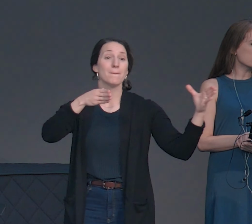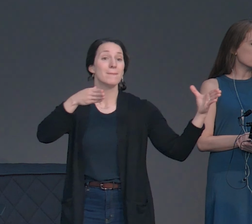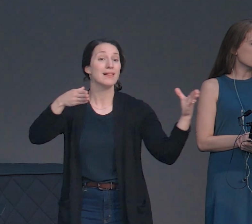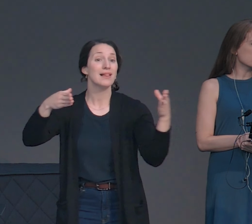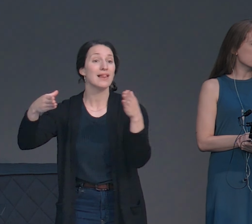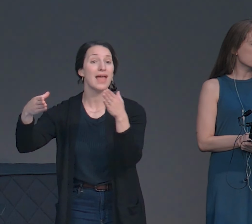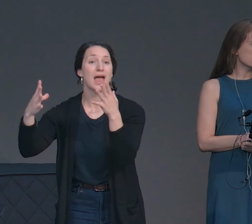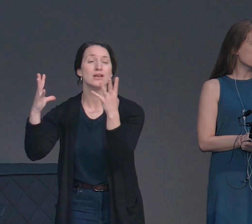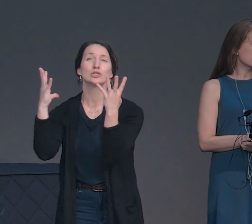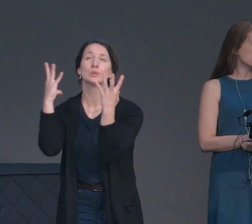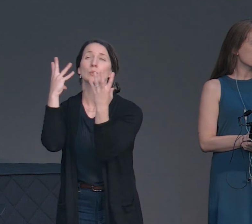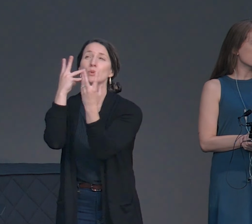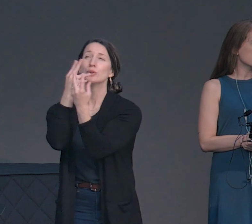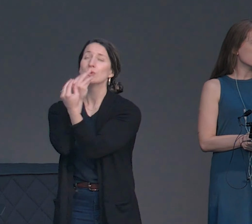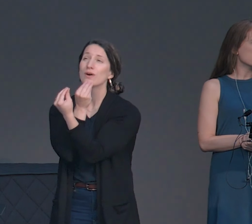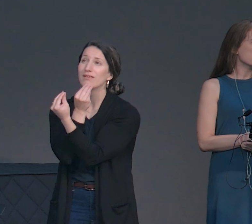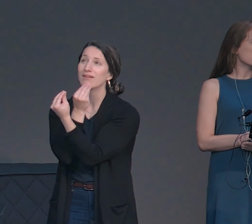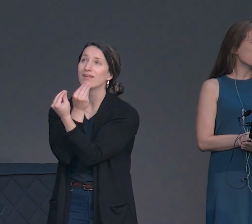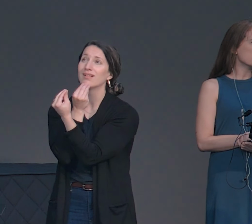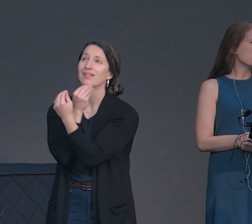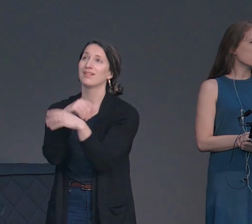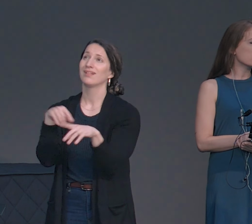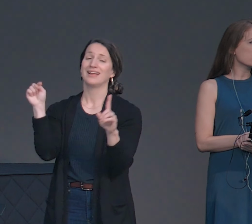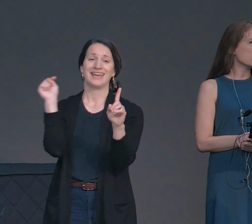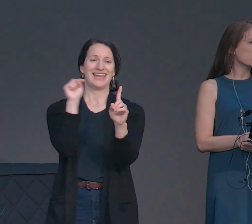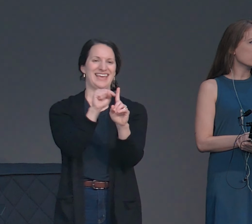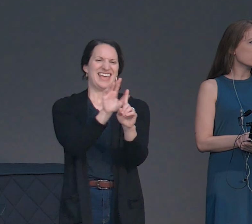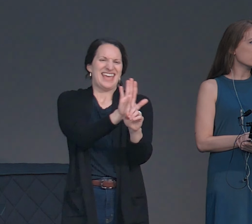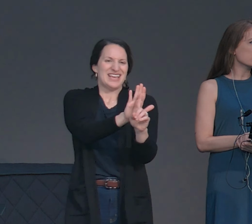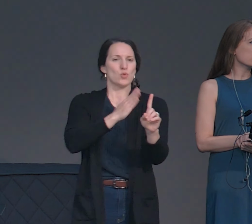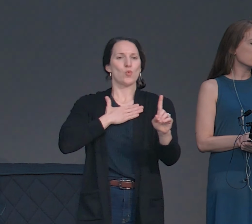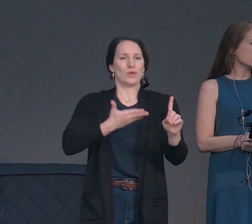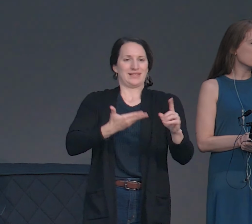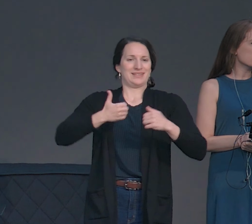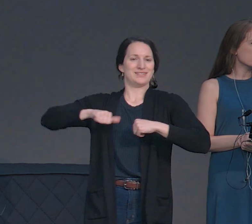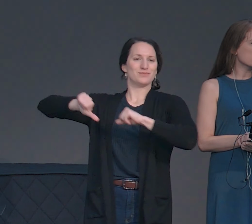beautiful, and Christ's willing submission for us was perfect.